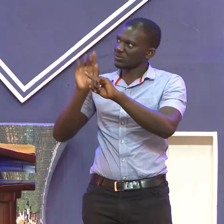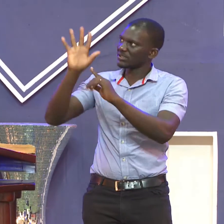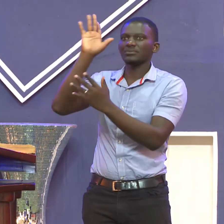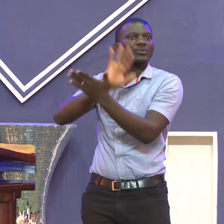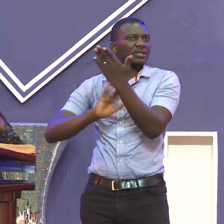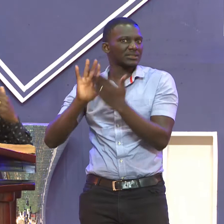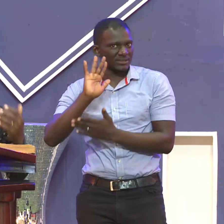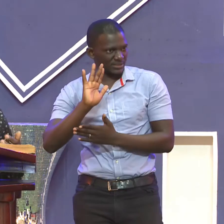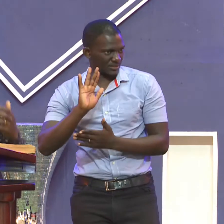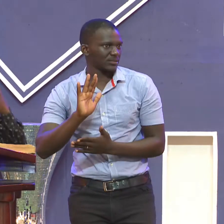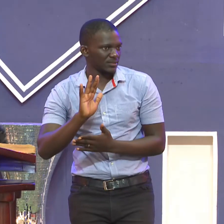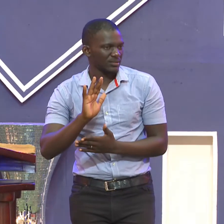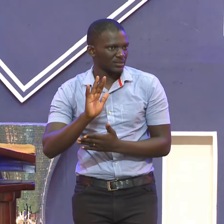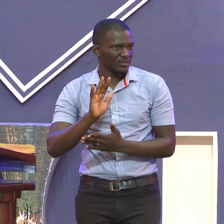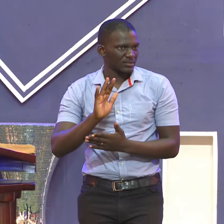to return to his